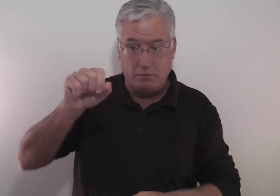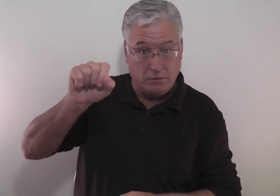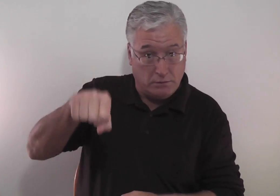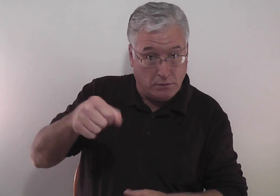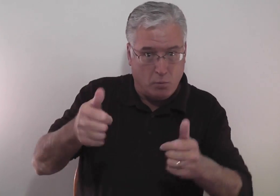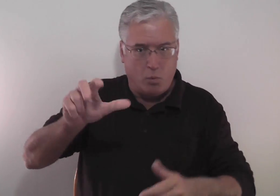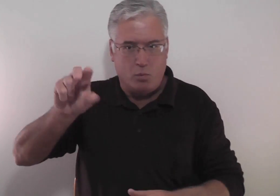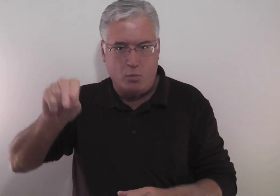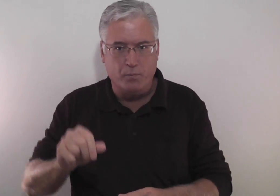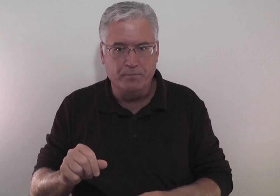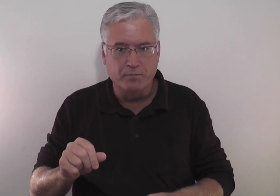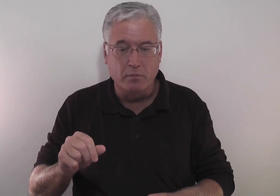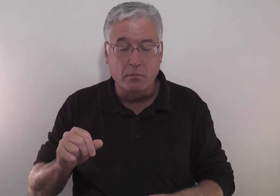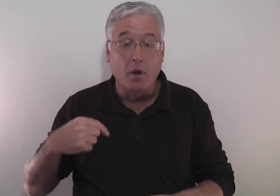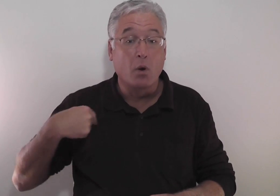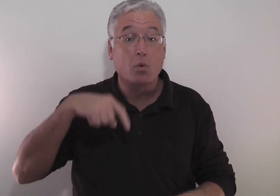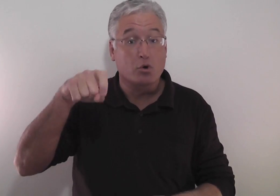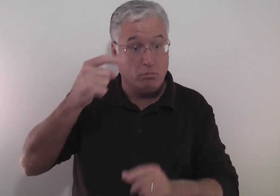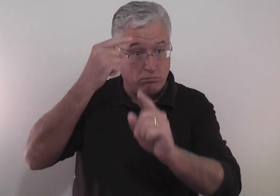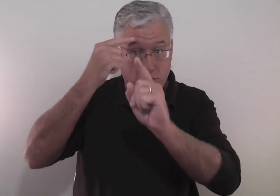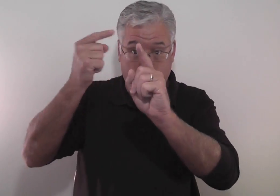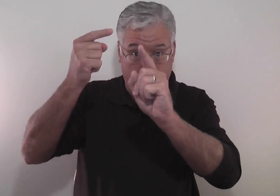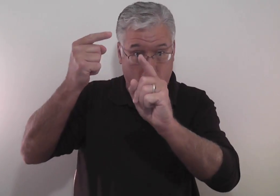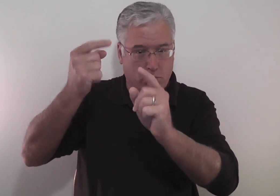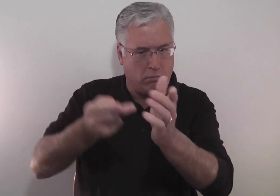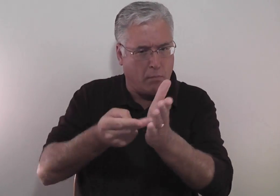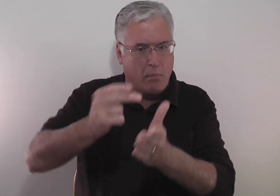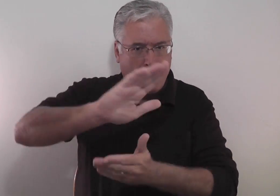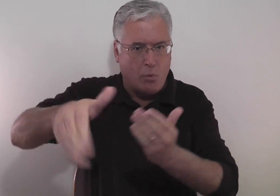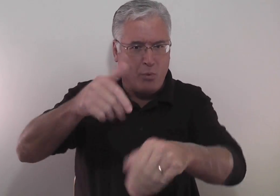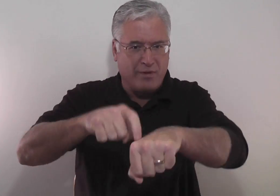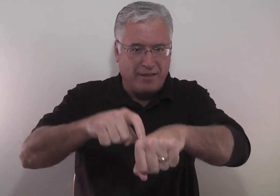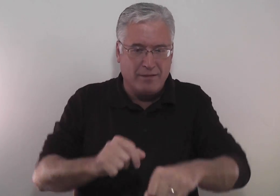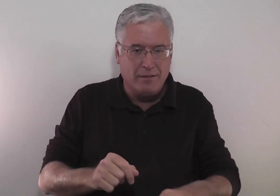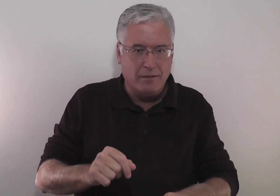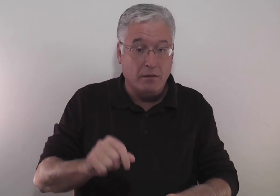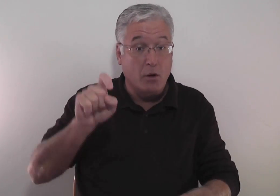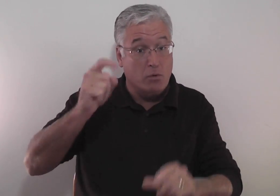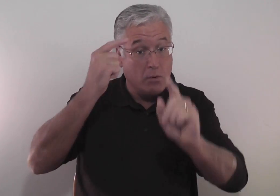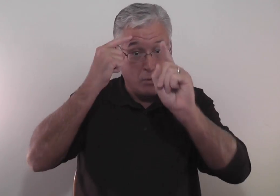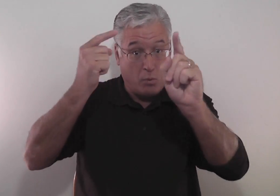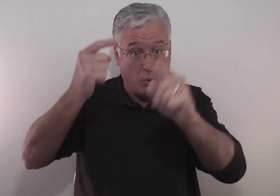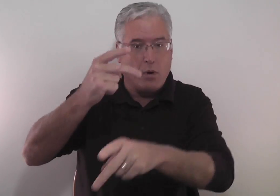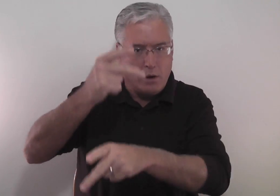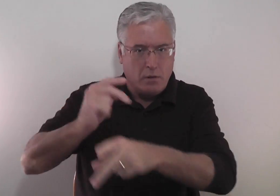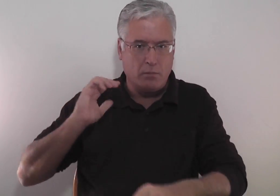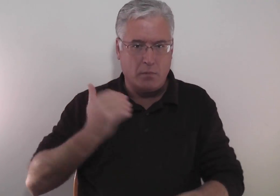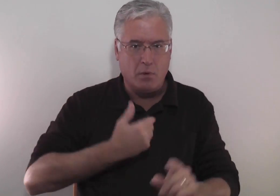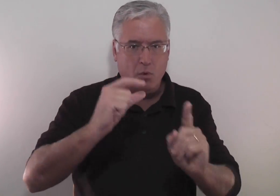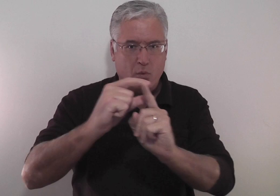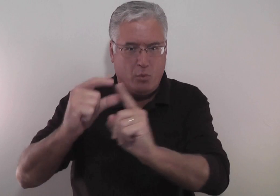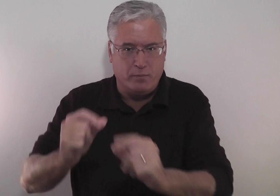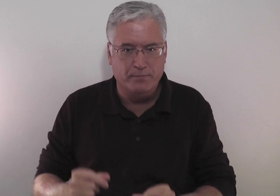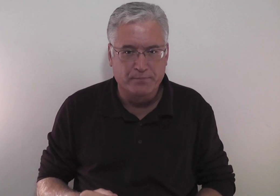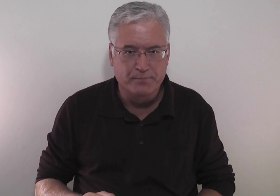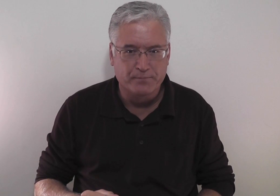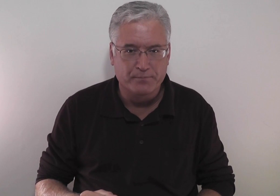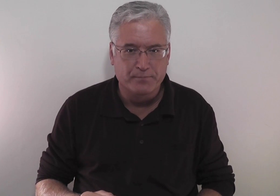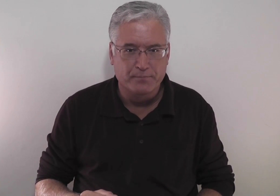that, the truth of yes or no is what we need to say. We need to just be truthful in it and make that our goal. Try to